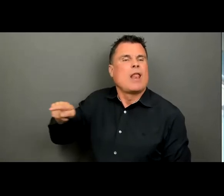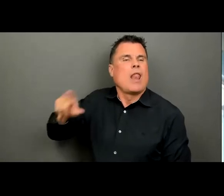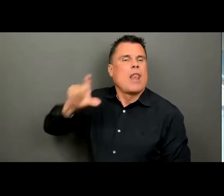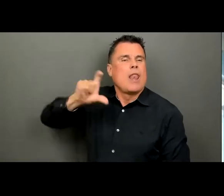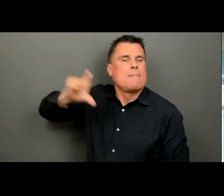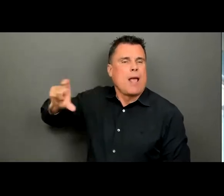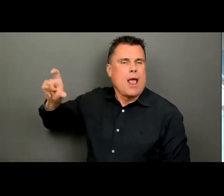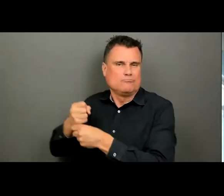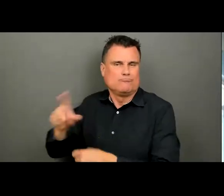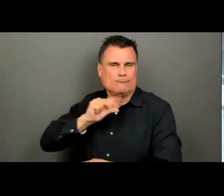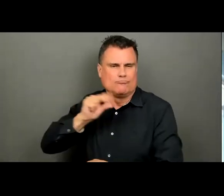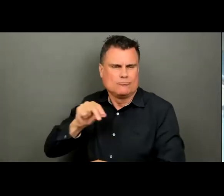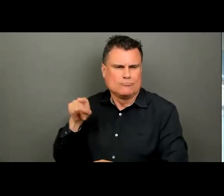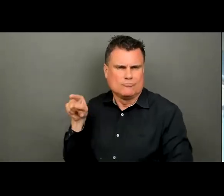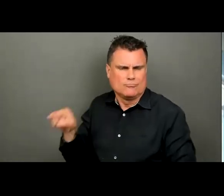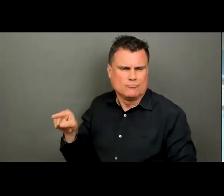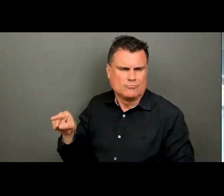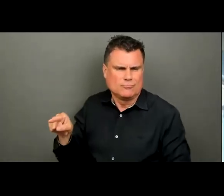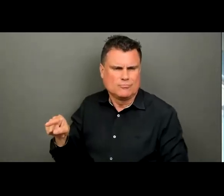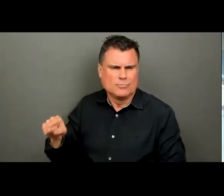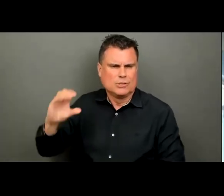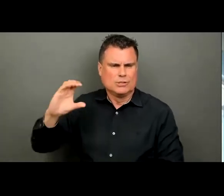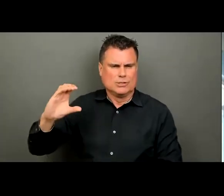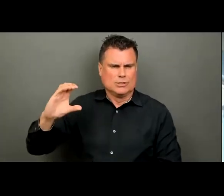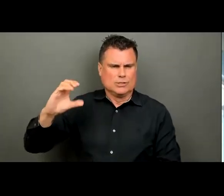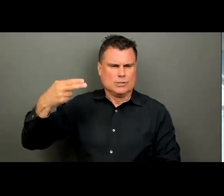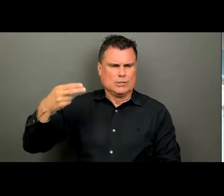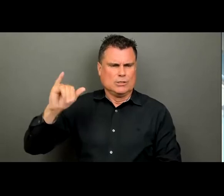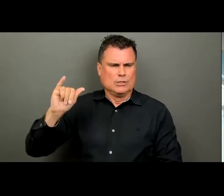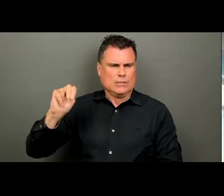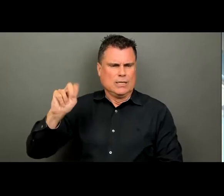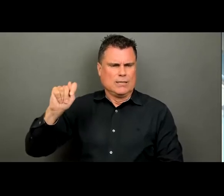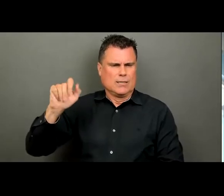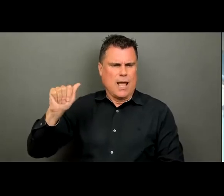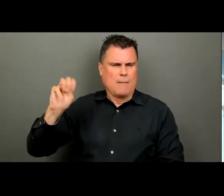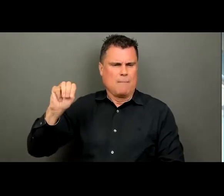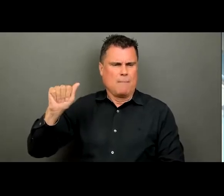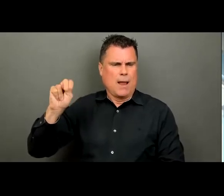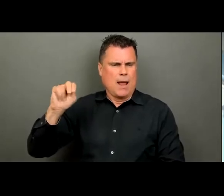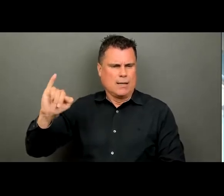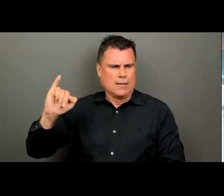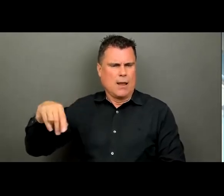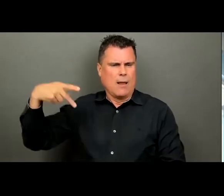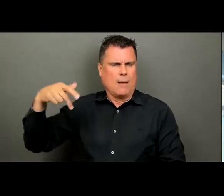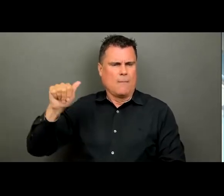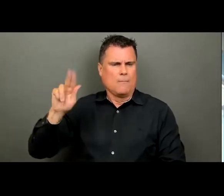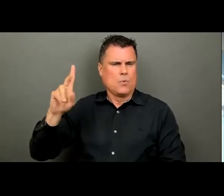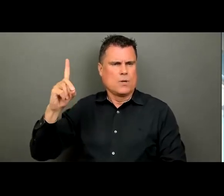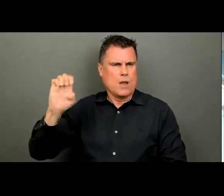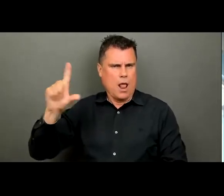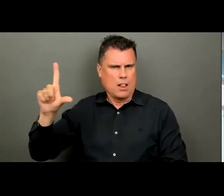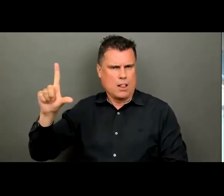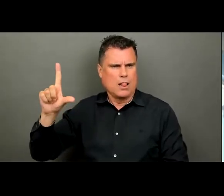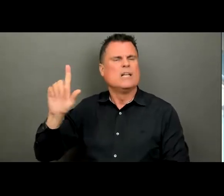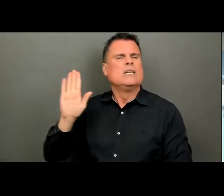Powdel, as a representative of Organization of Persons with Disability in Dang district, will be presenting his experience at